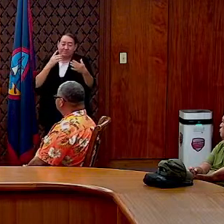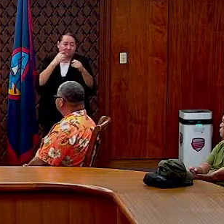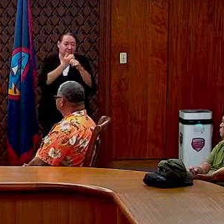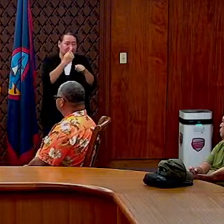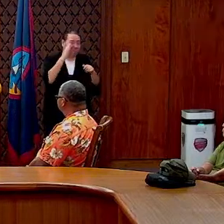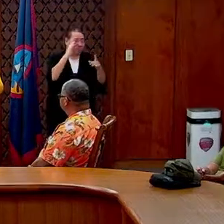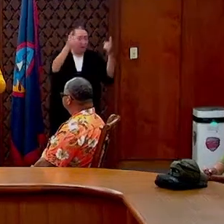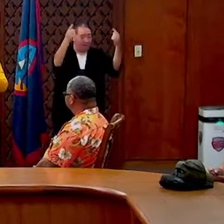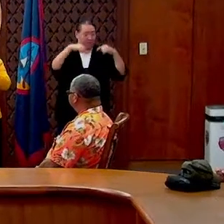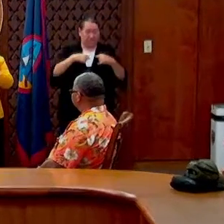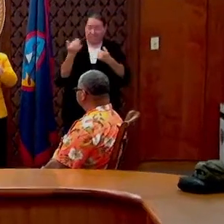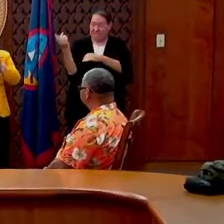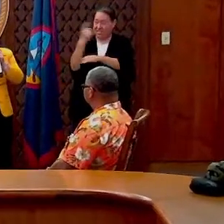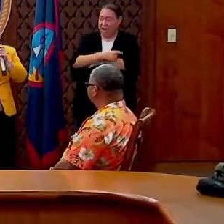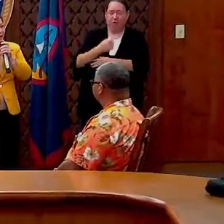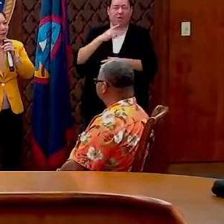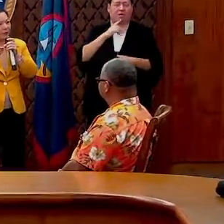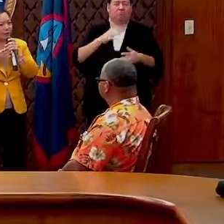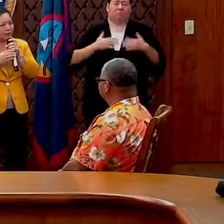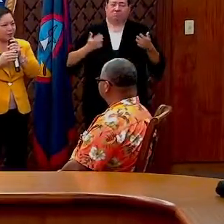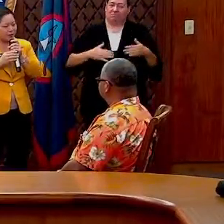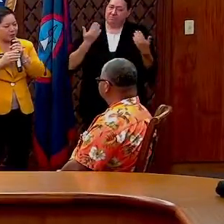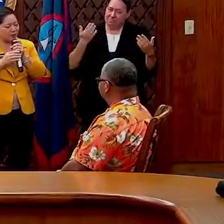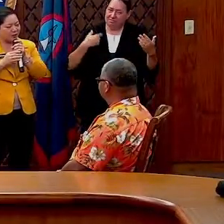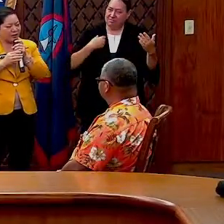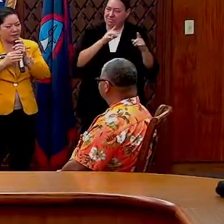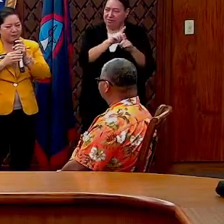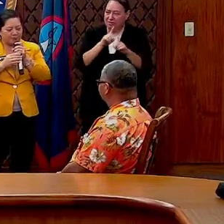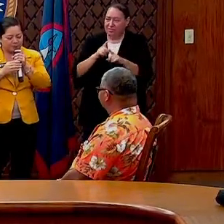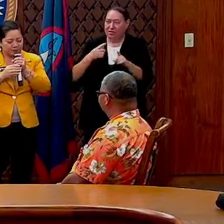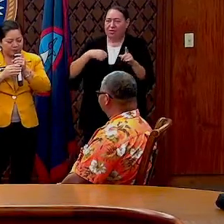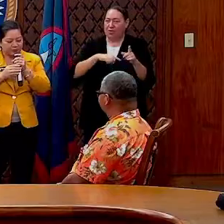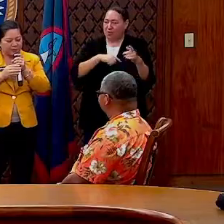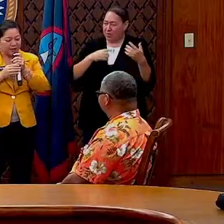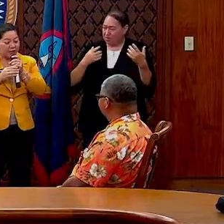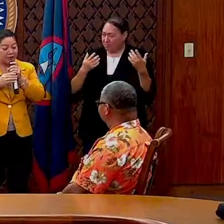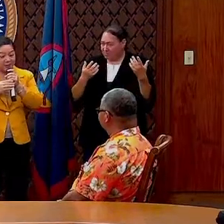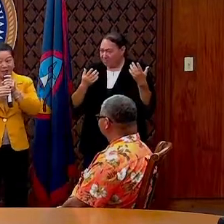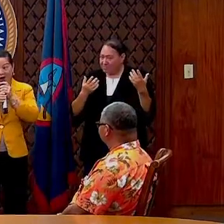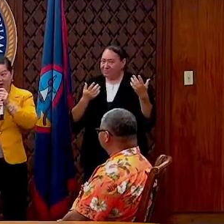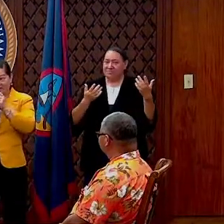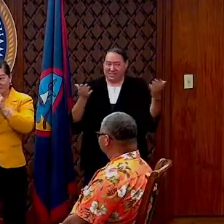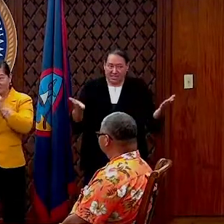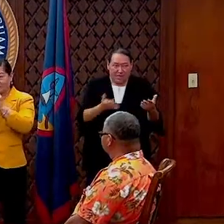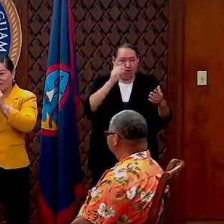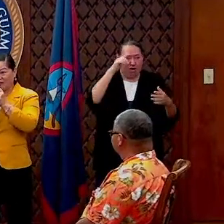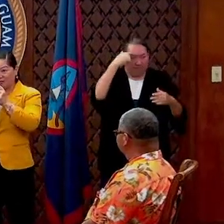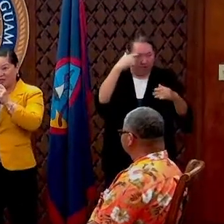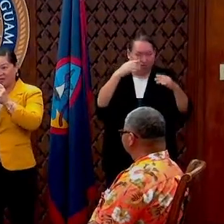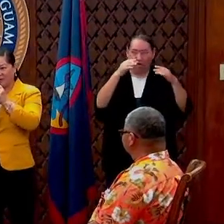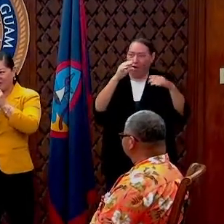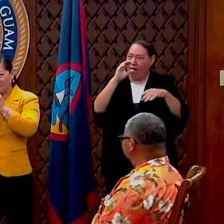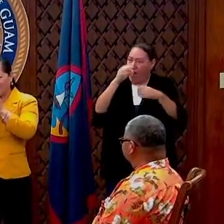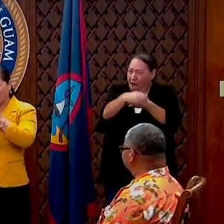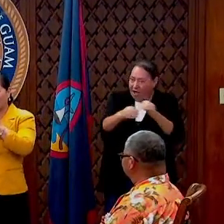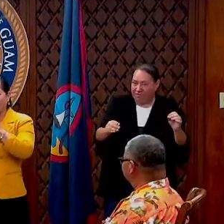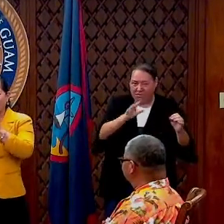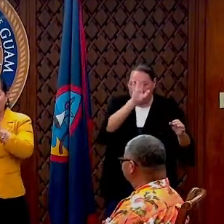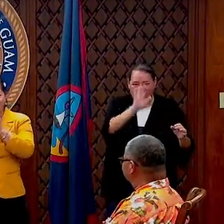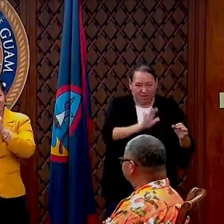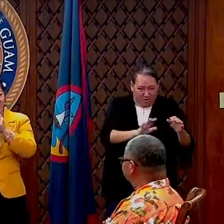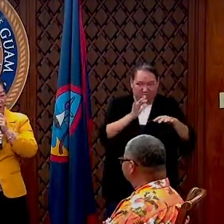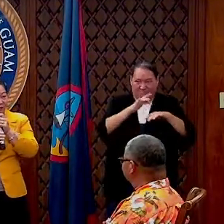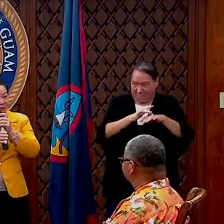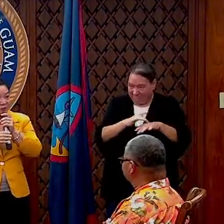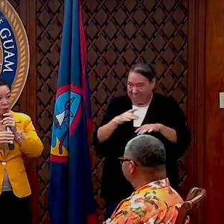coming today. We are so happy and welcome to the government office. If you've never been here before,